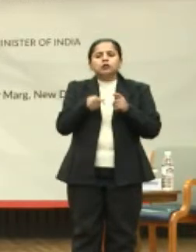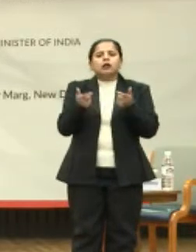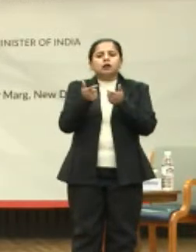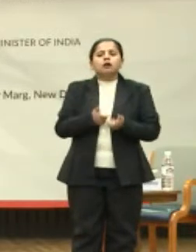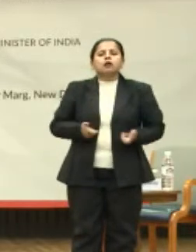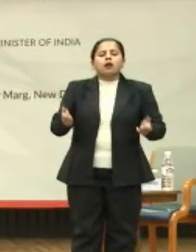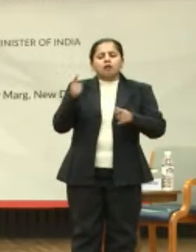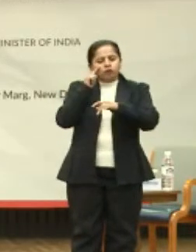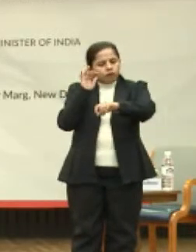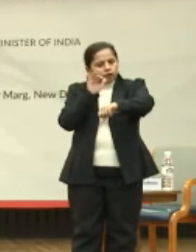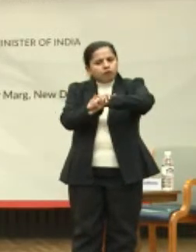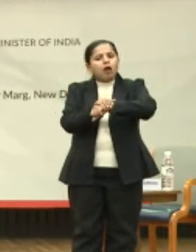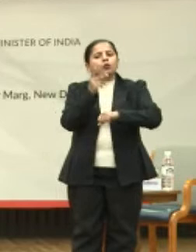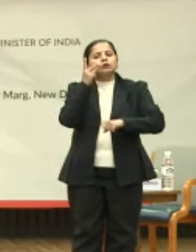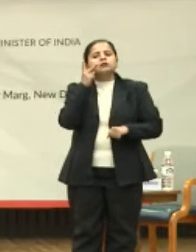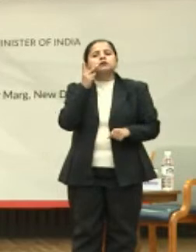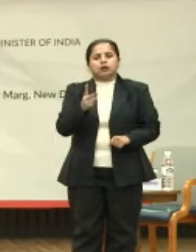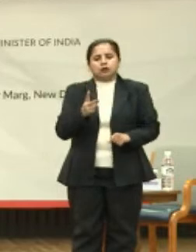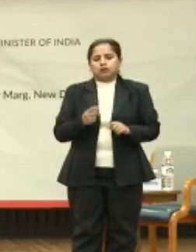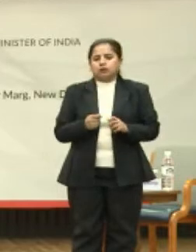to identify